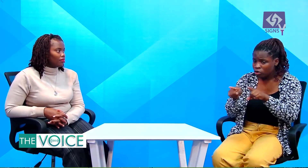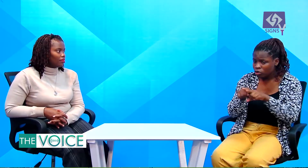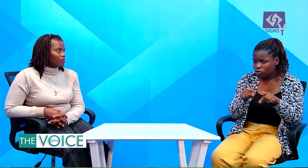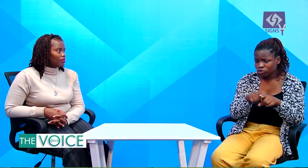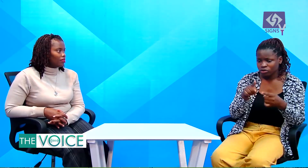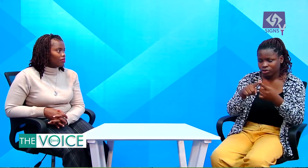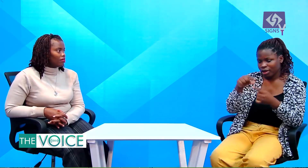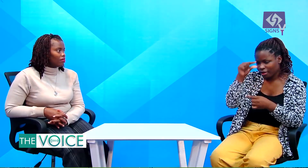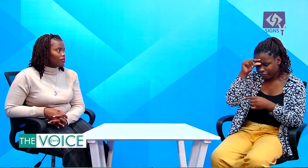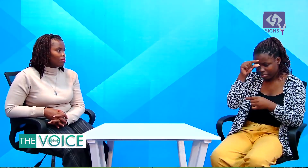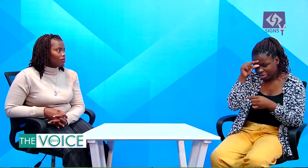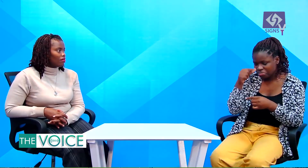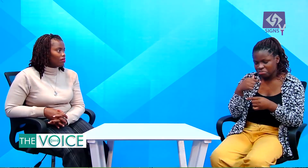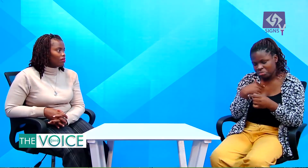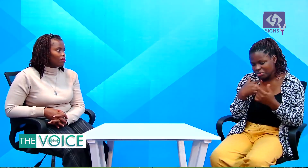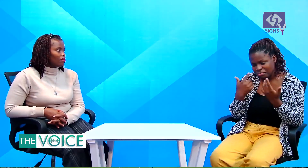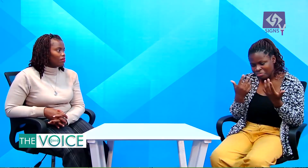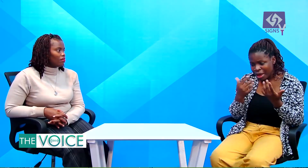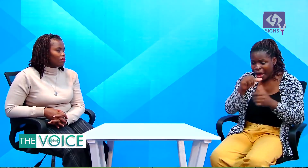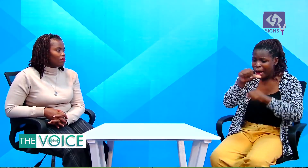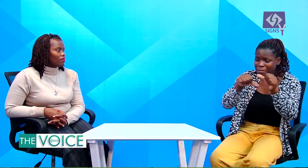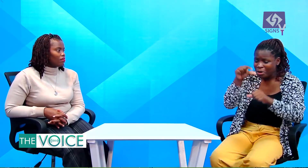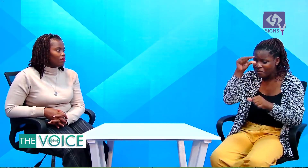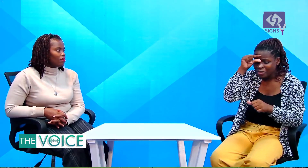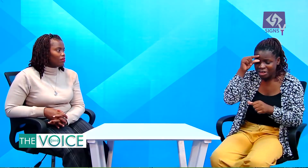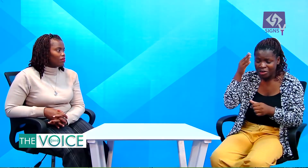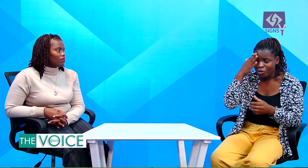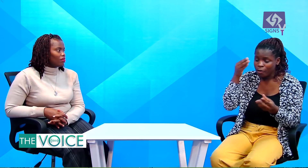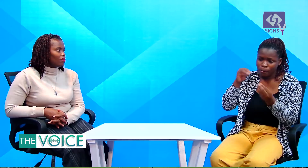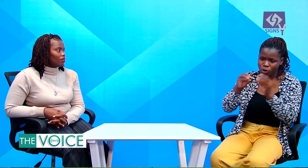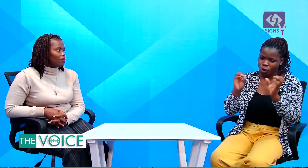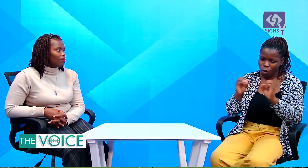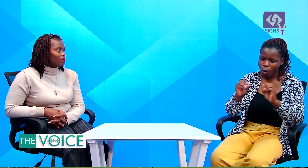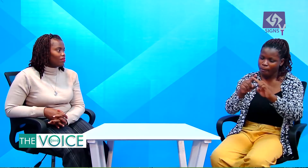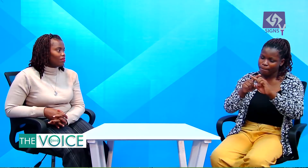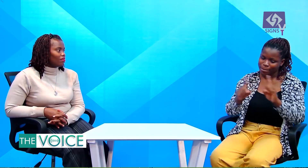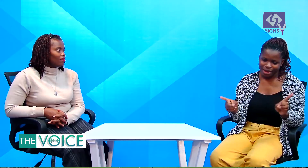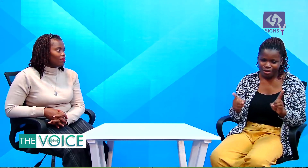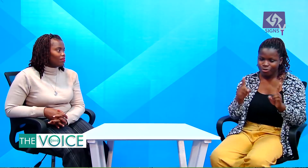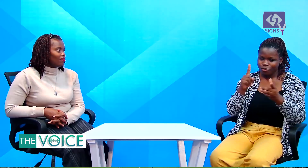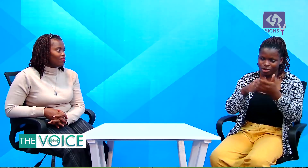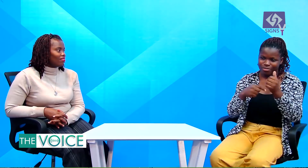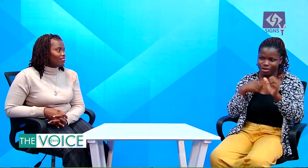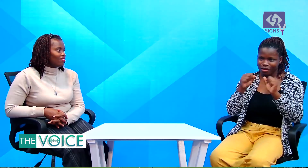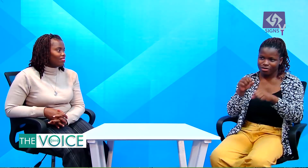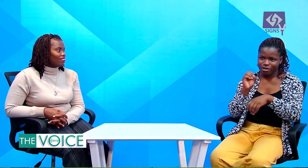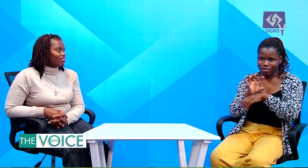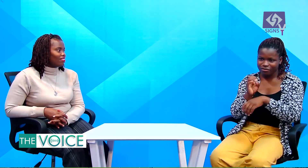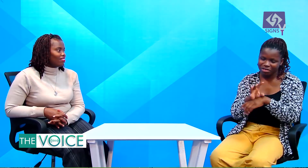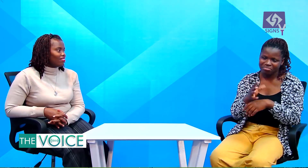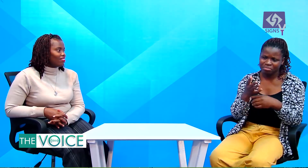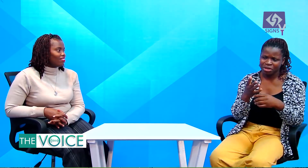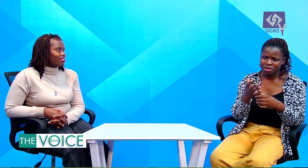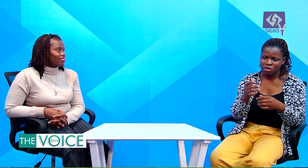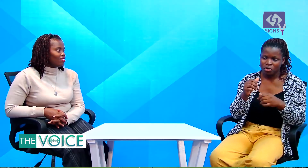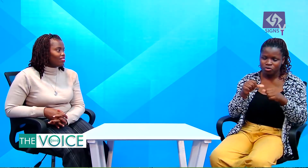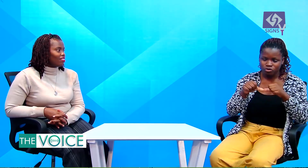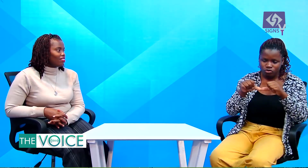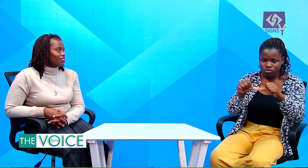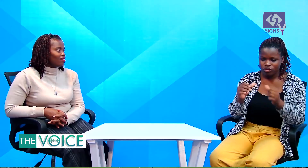people. So that is my advice to the people out there. And to the government, they have been trying to do more and more, but the